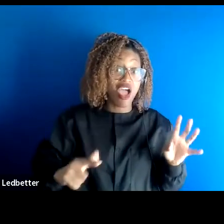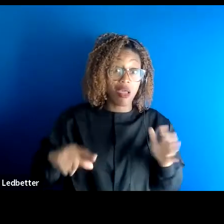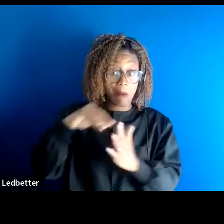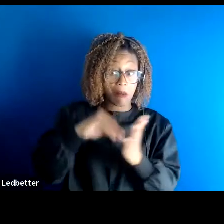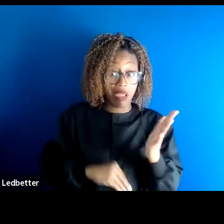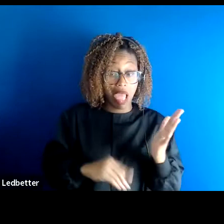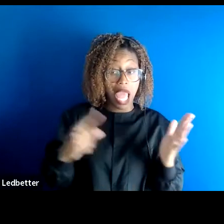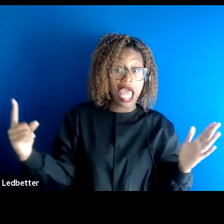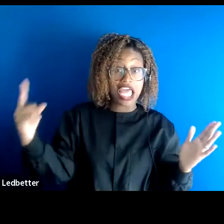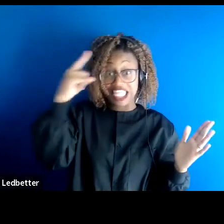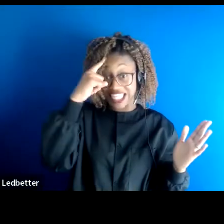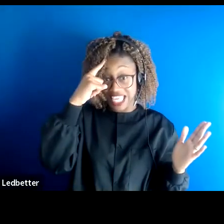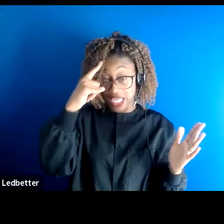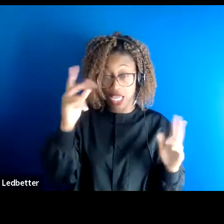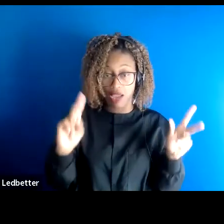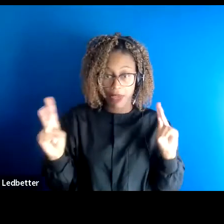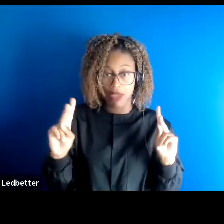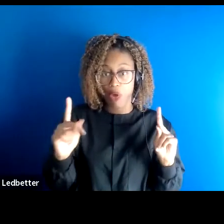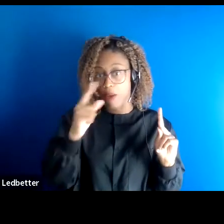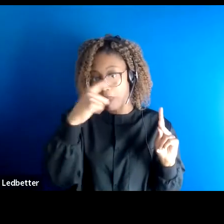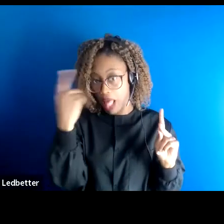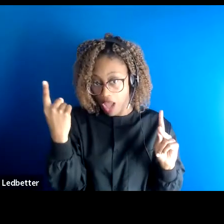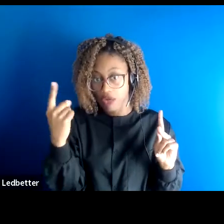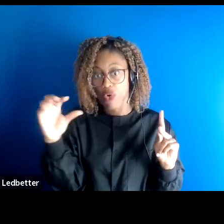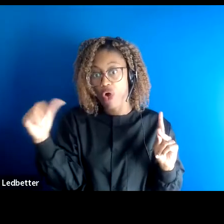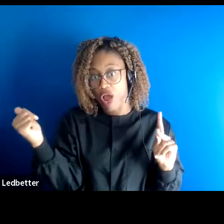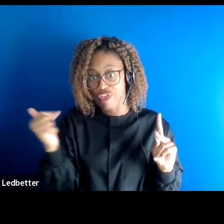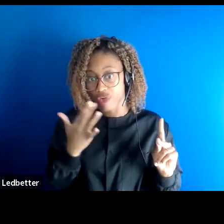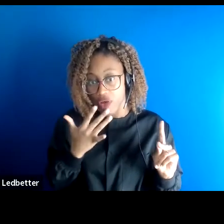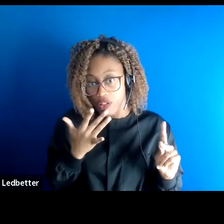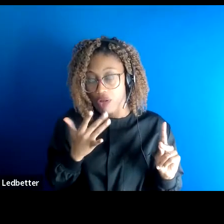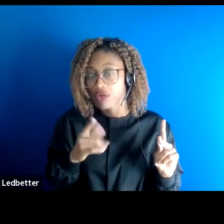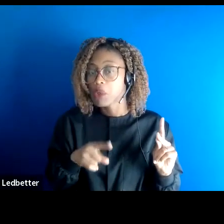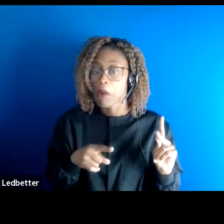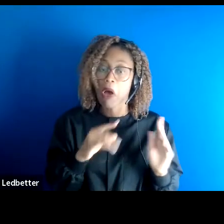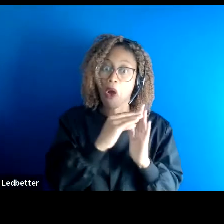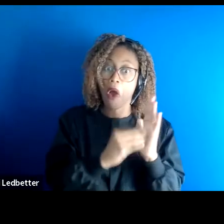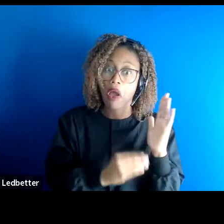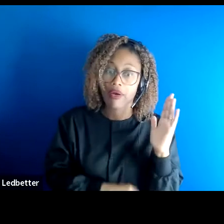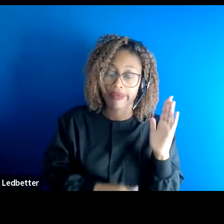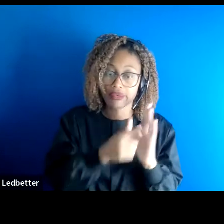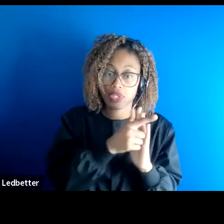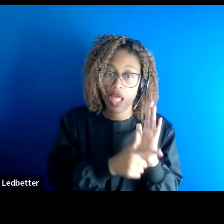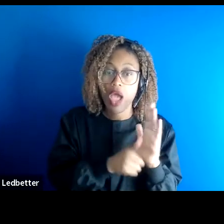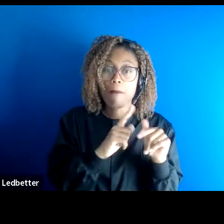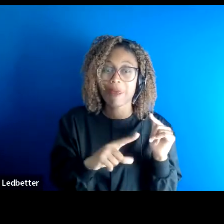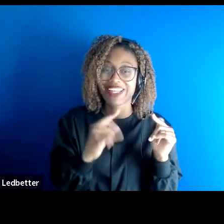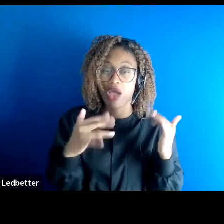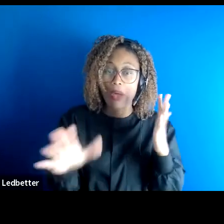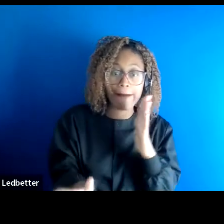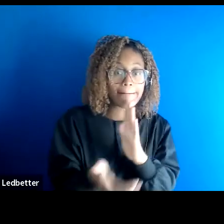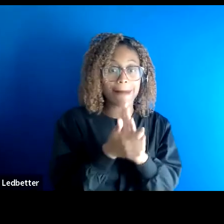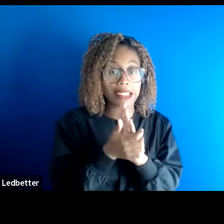folks pre 1964 were actually had those catchment or